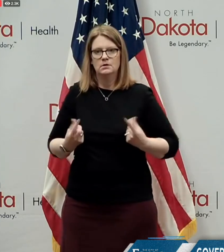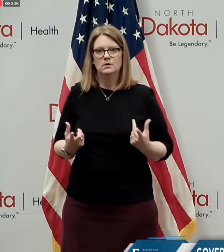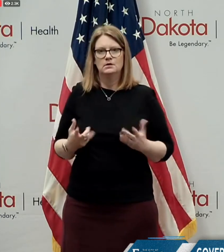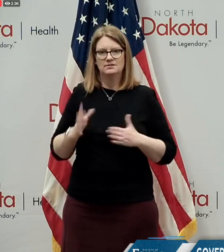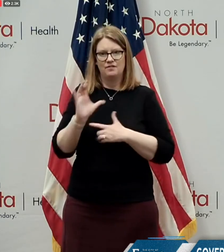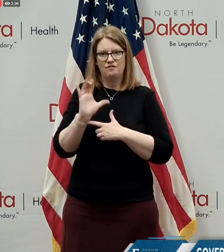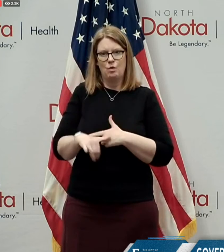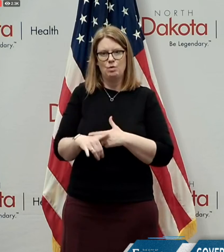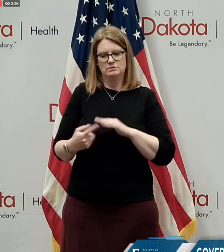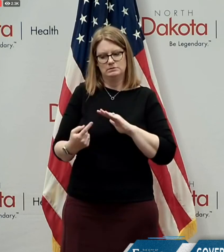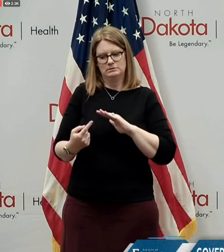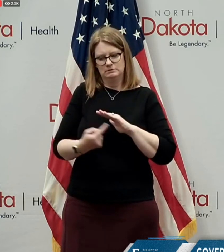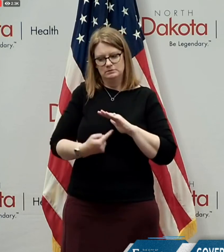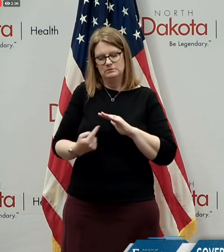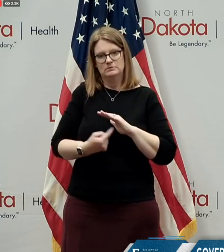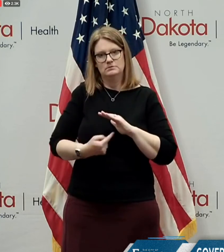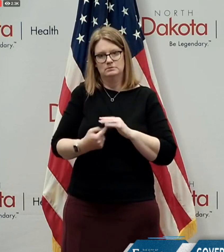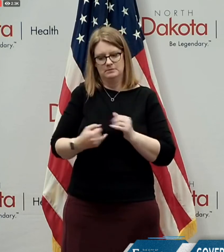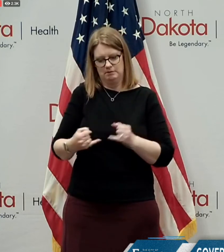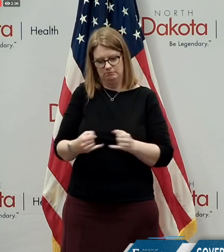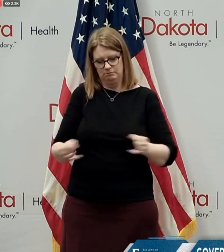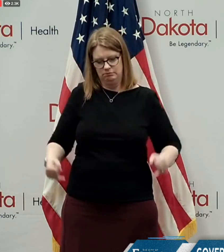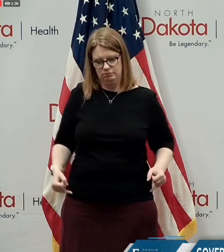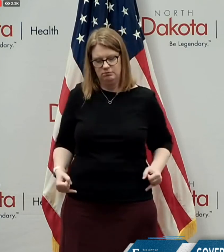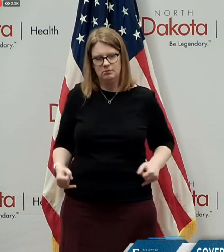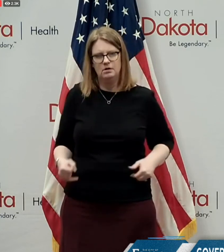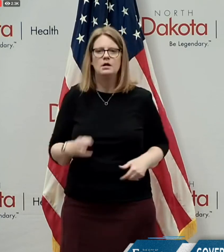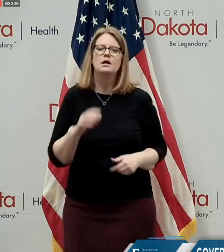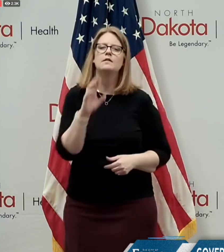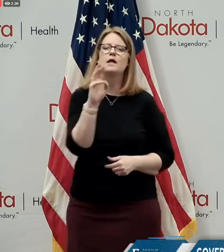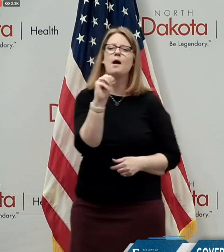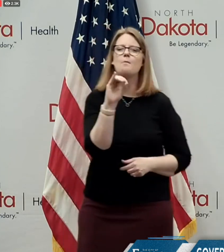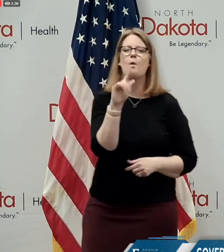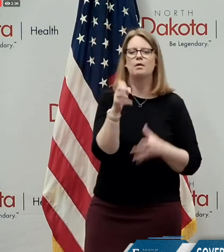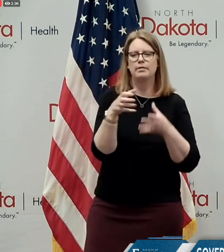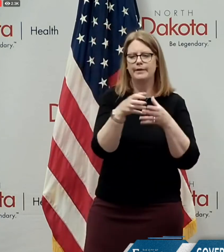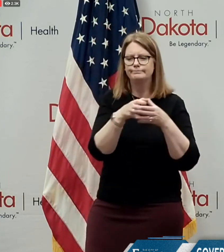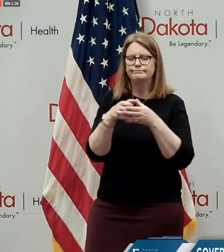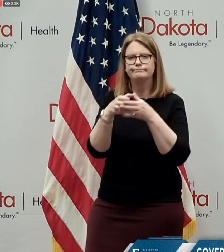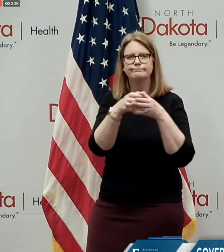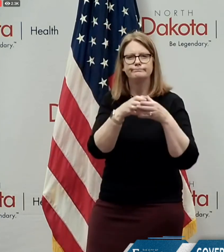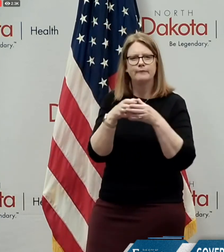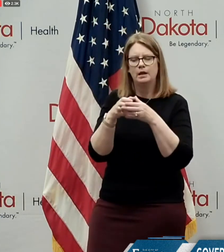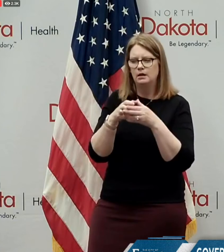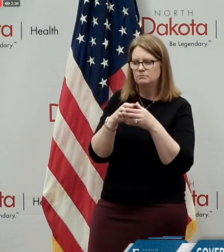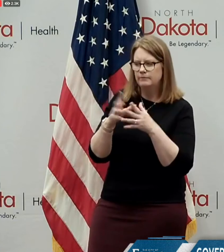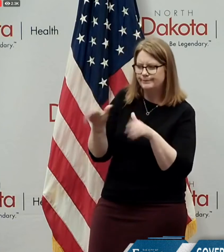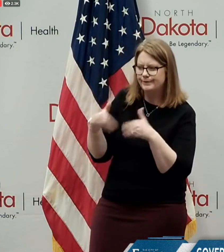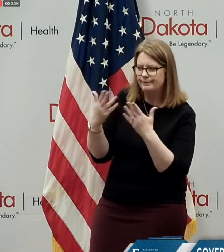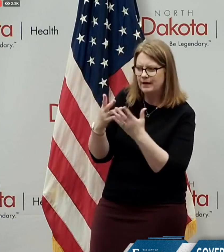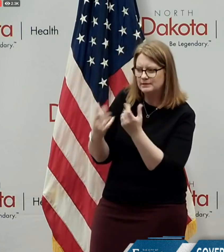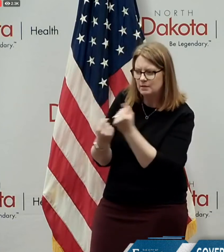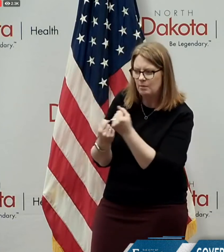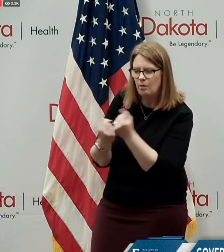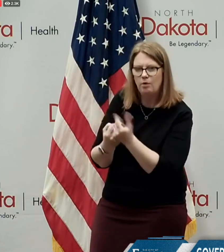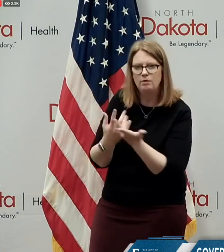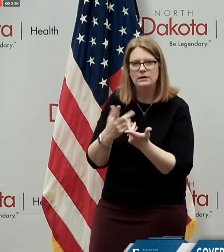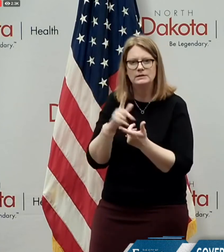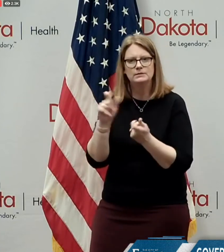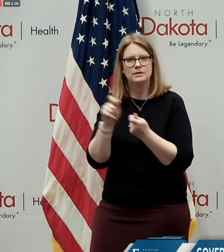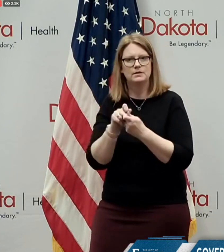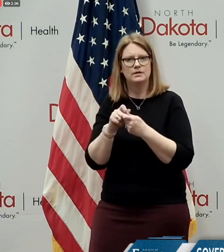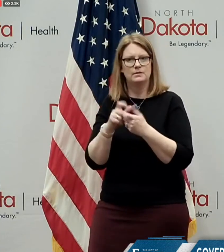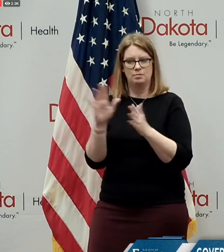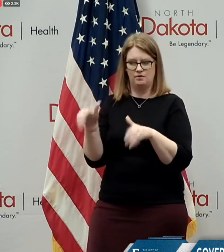isolation or quarantine. And again, the mobile outreach team became a vital link in providing support to them. Specific efforts provided by the